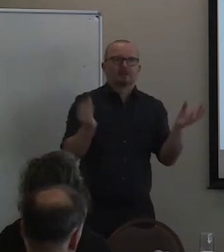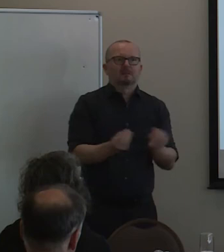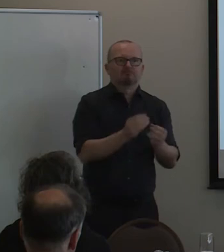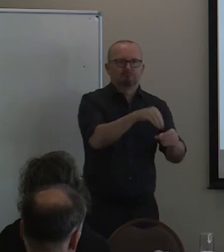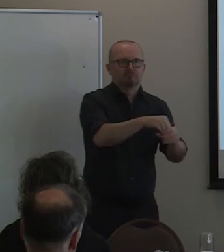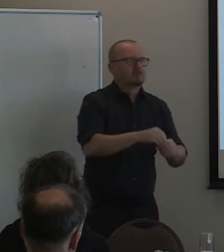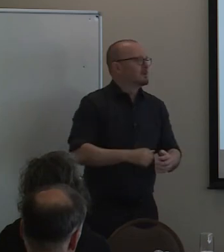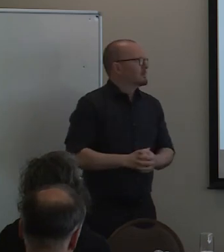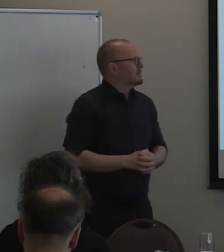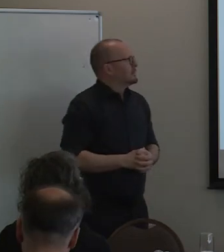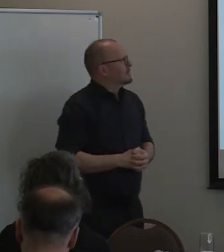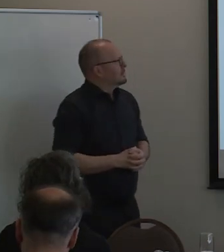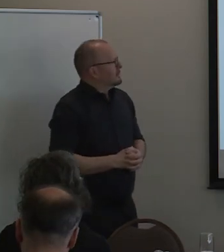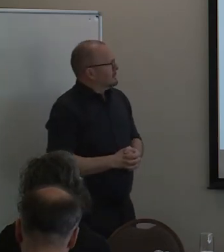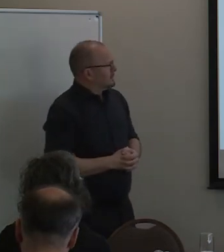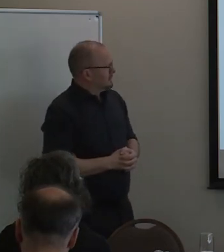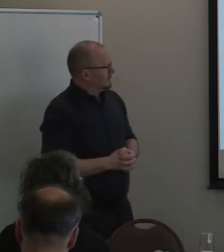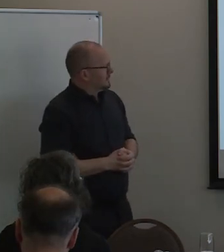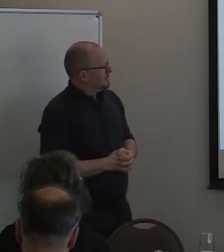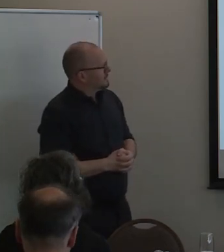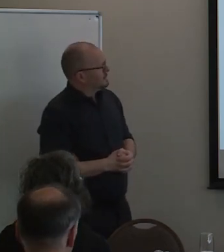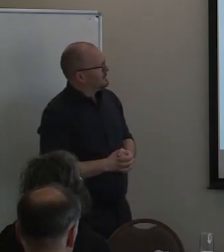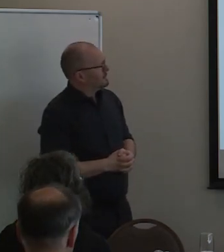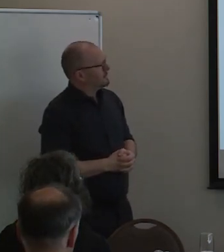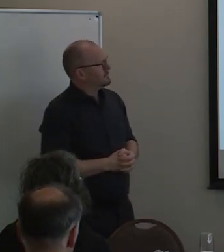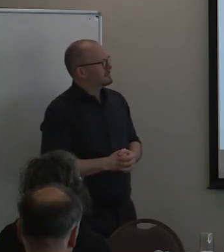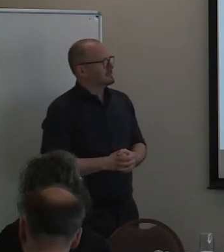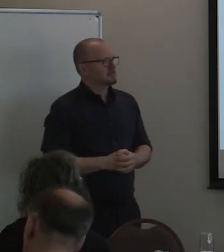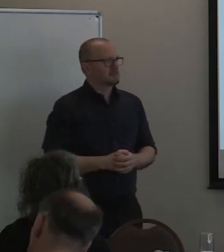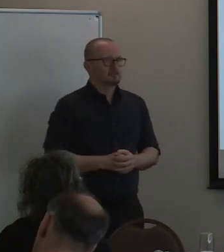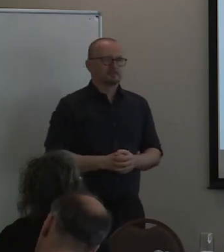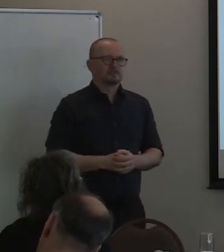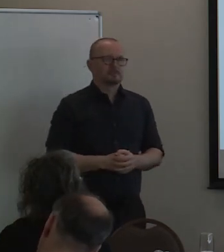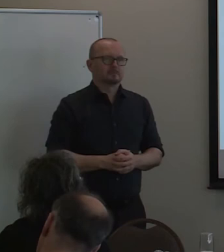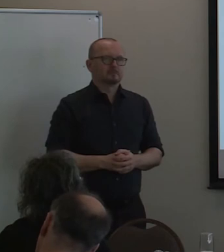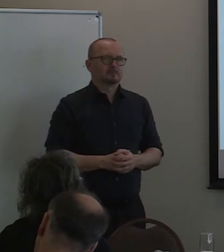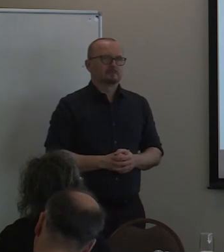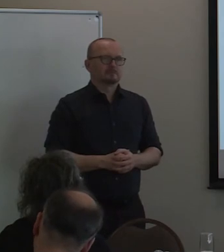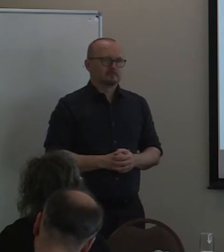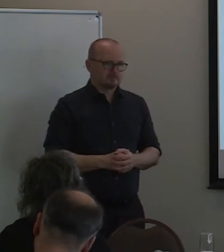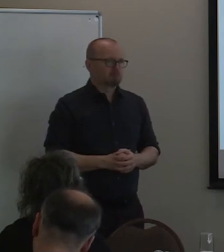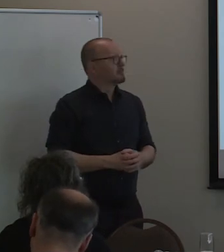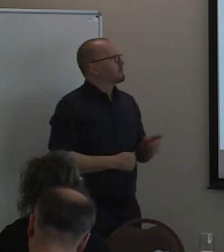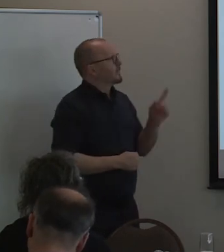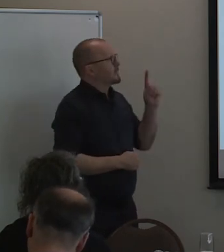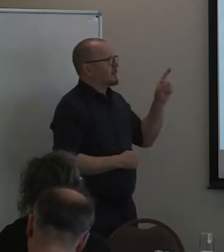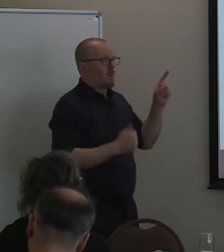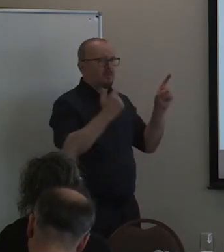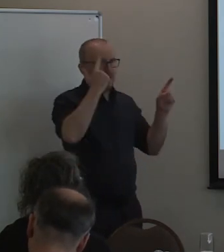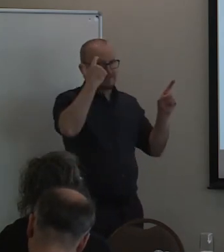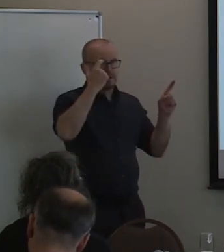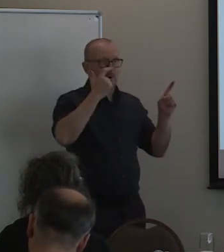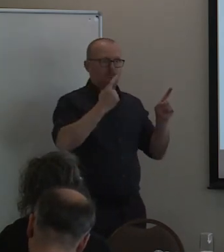So this capital T technology can become many technologies. We have to really refuse this capital T